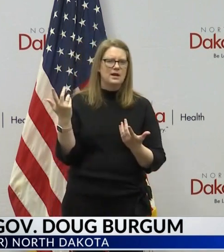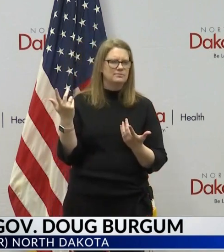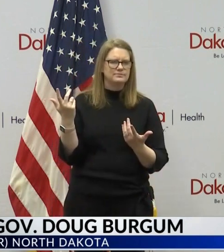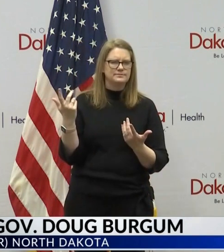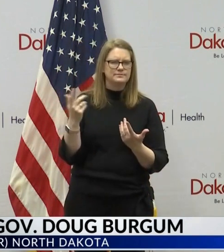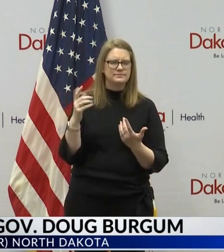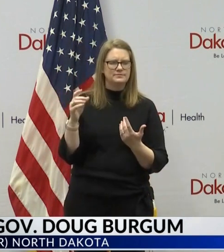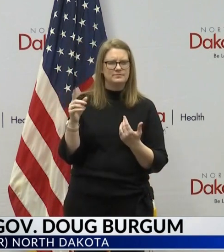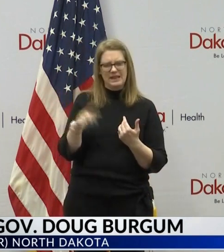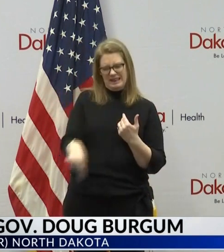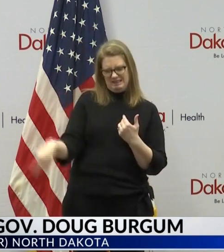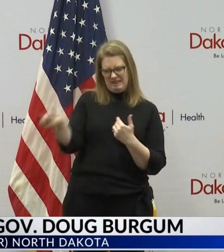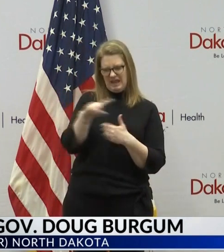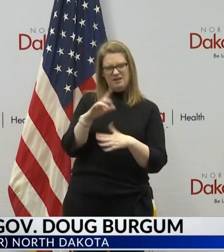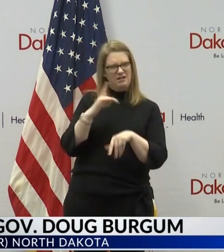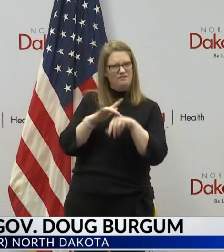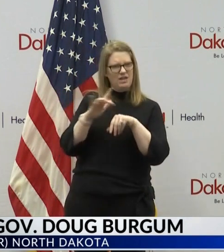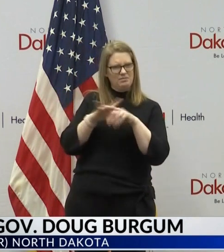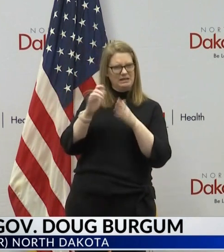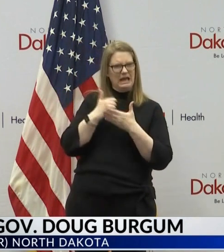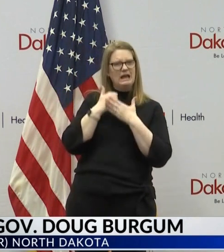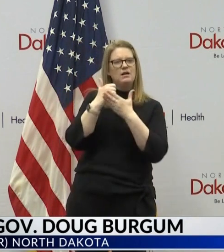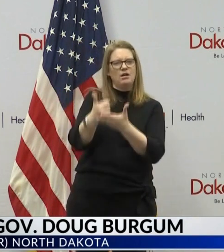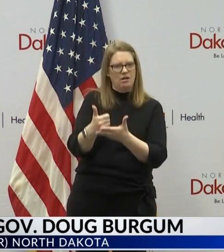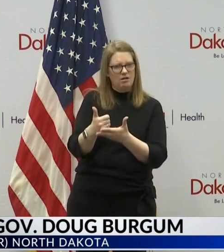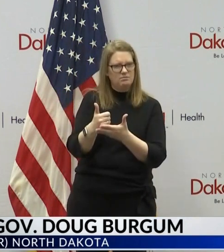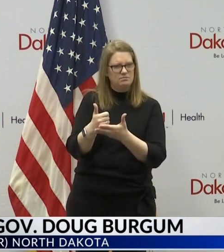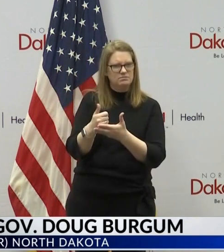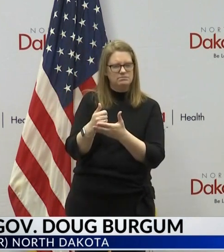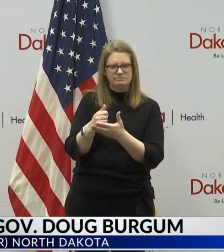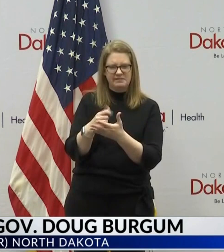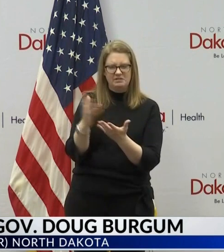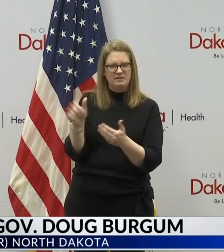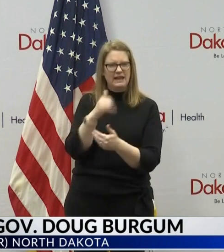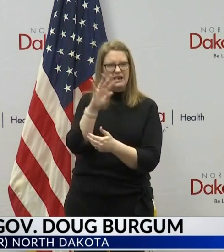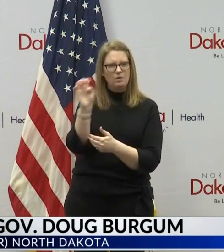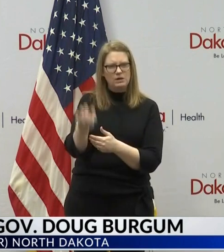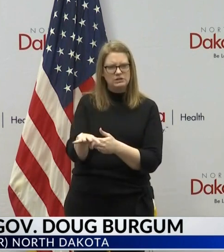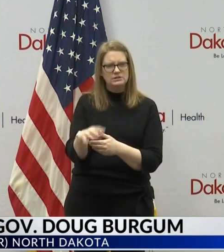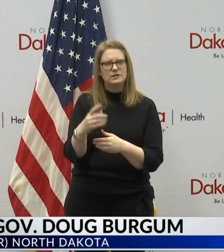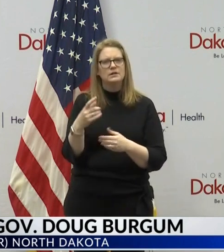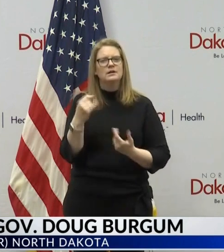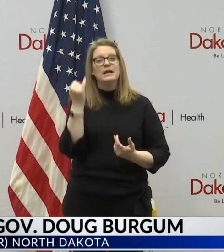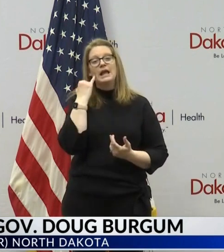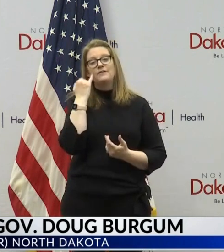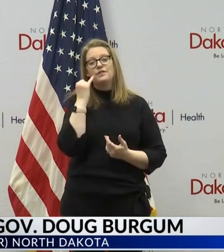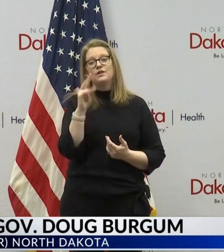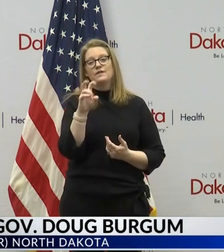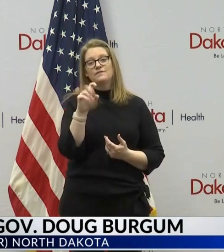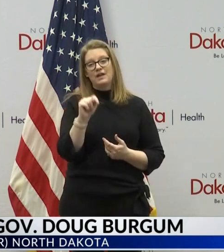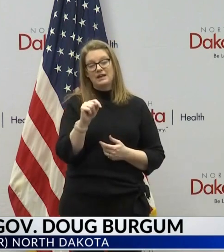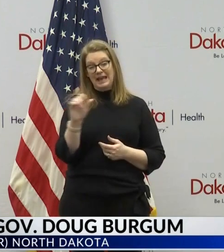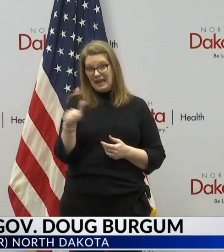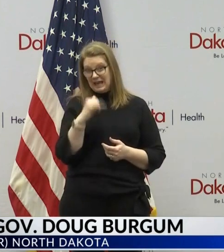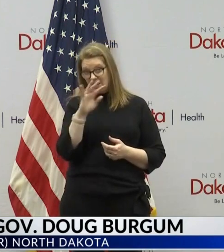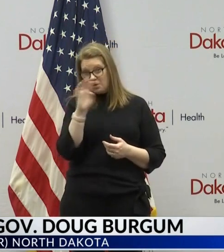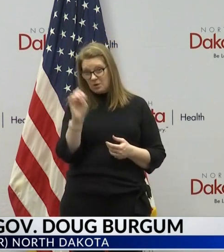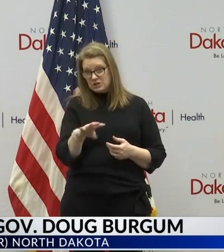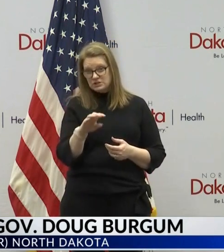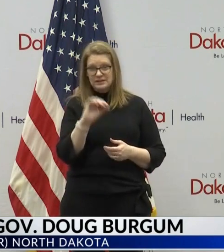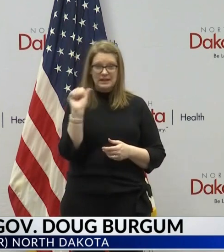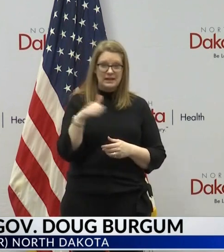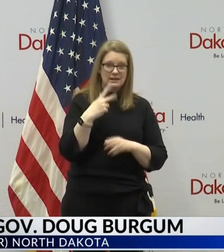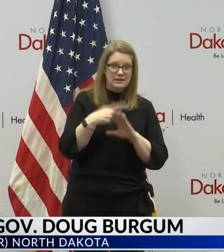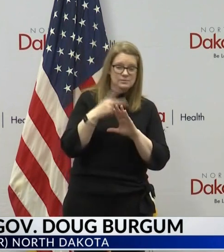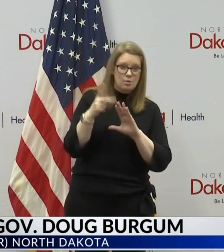are available to help any veteran with questions, and that information can be found. If you're a veteran, have any questions about any of these